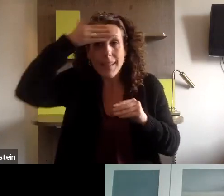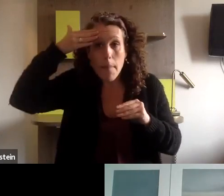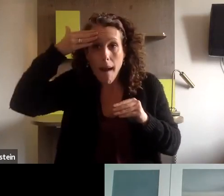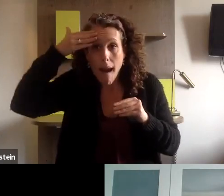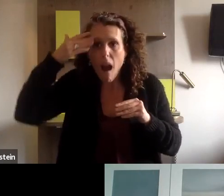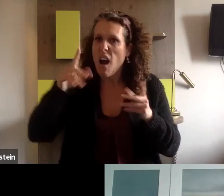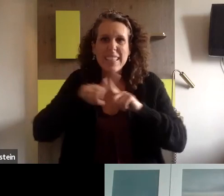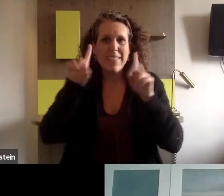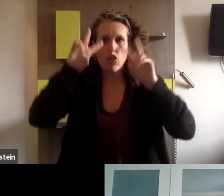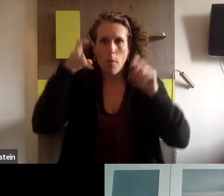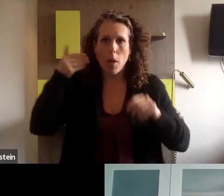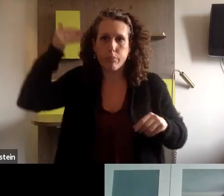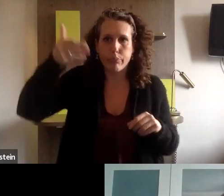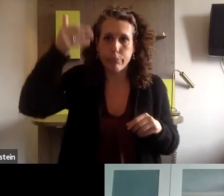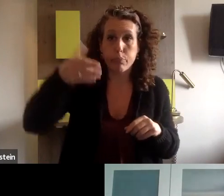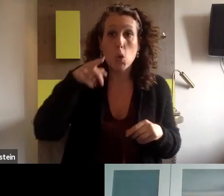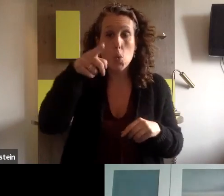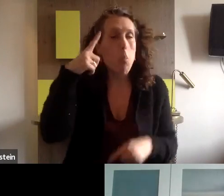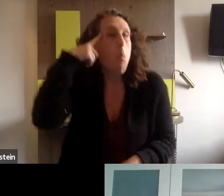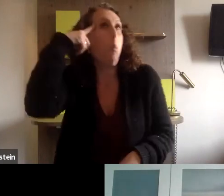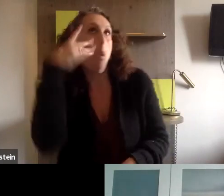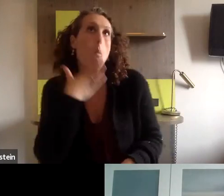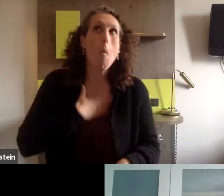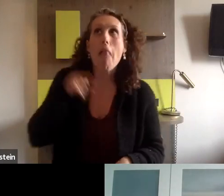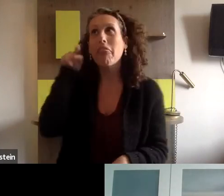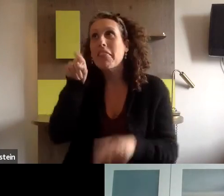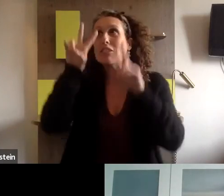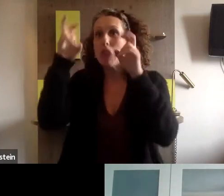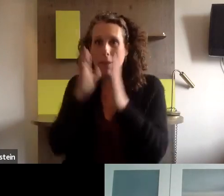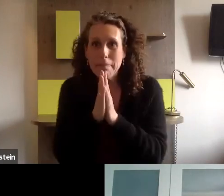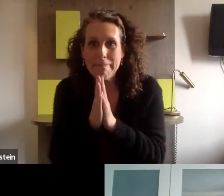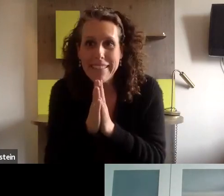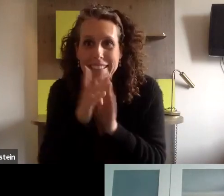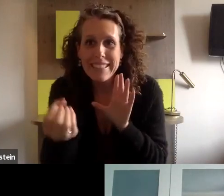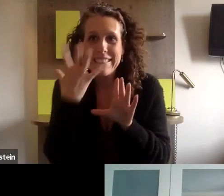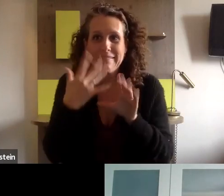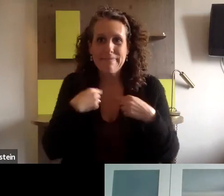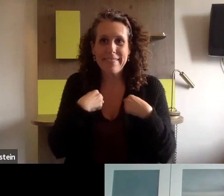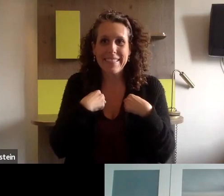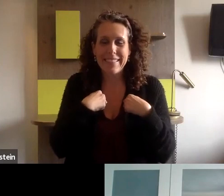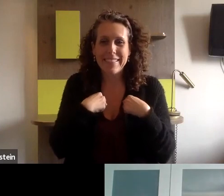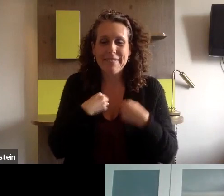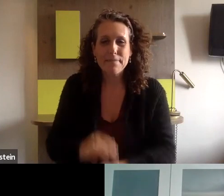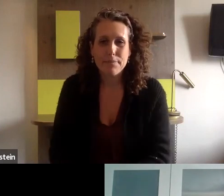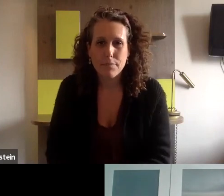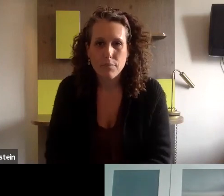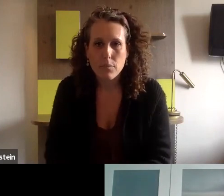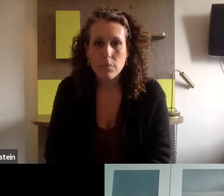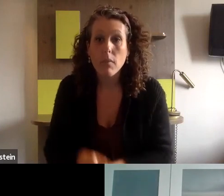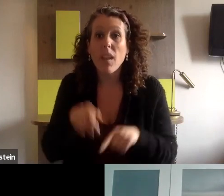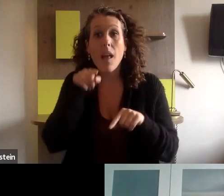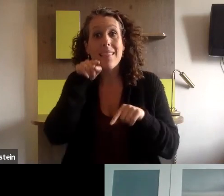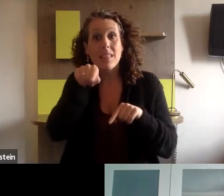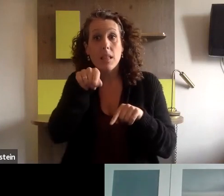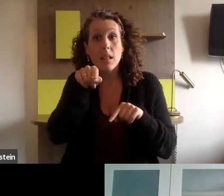different topics, I'm sure. If you have any suggestions that you have, please send me an email as well. The recording of this